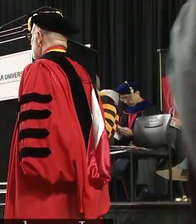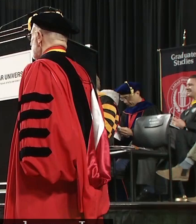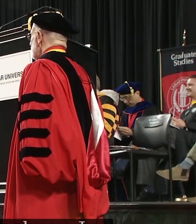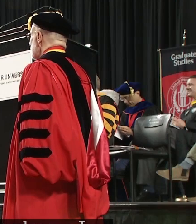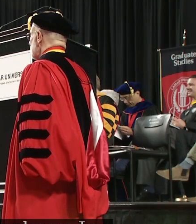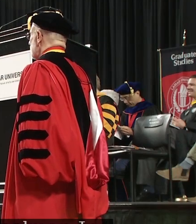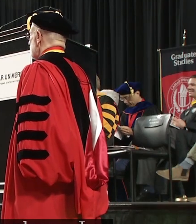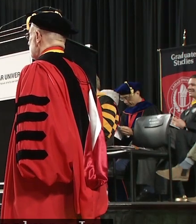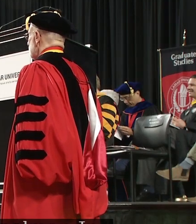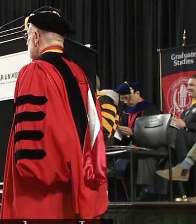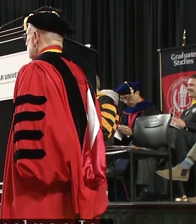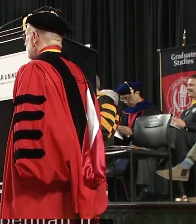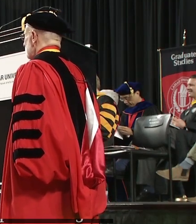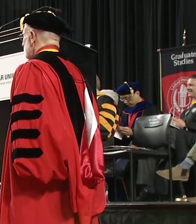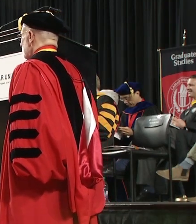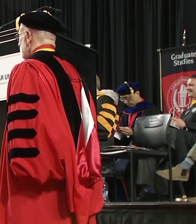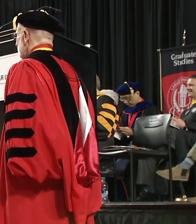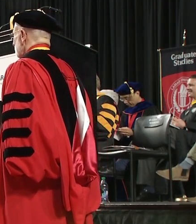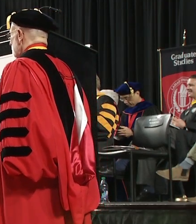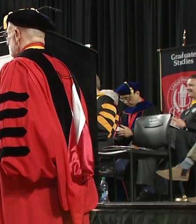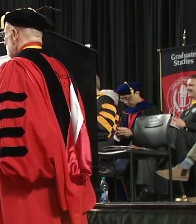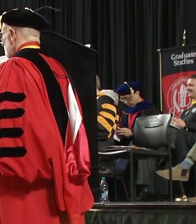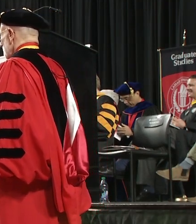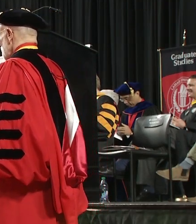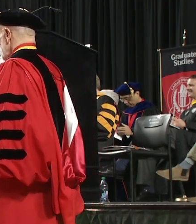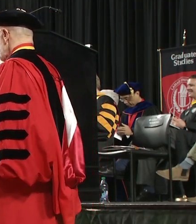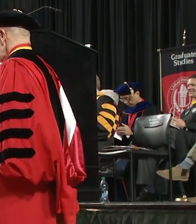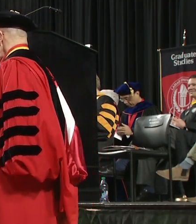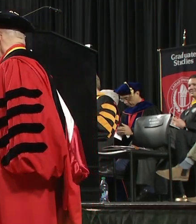John Charles Reichard, cum laude.